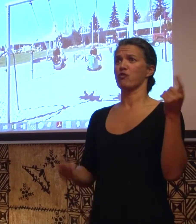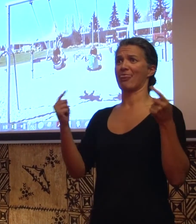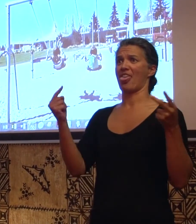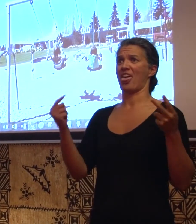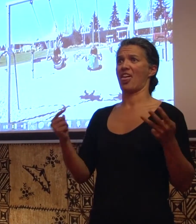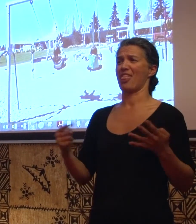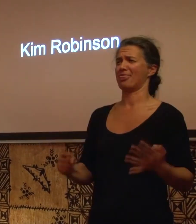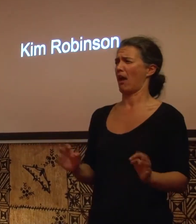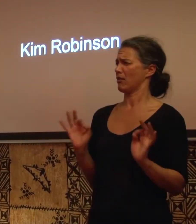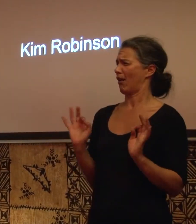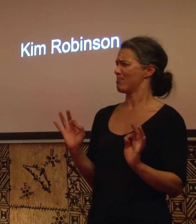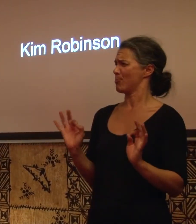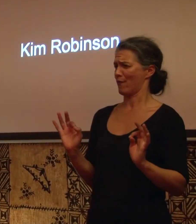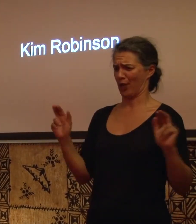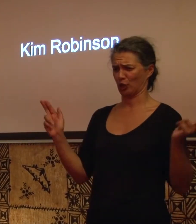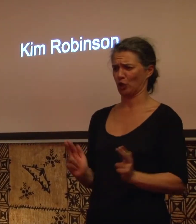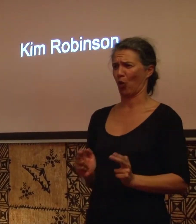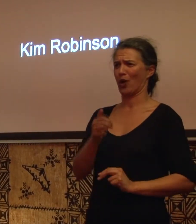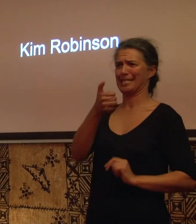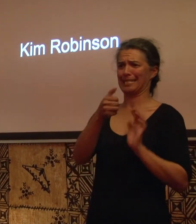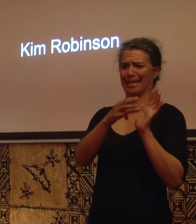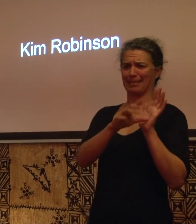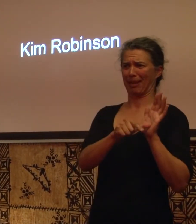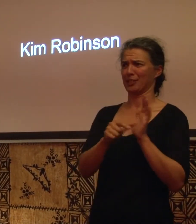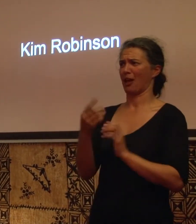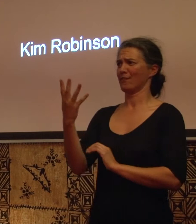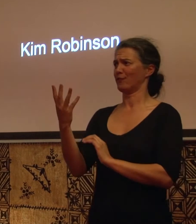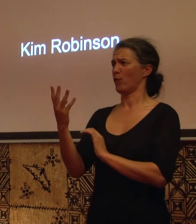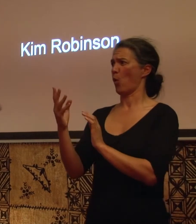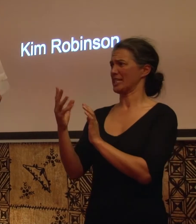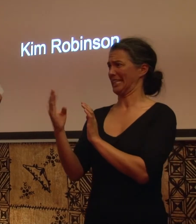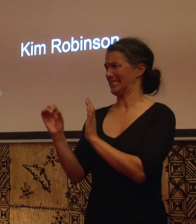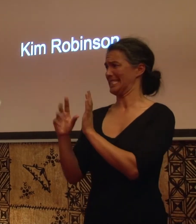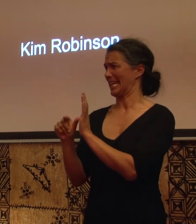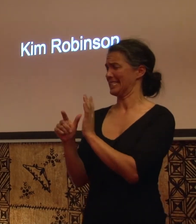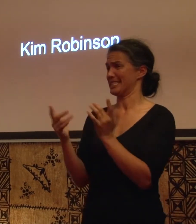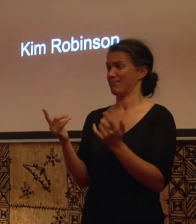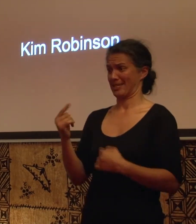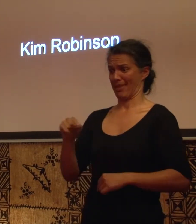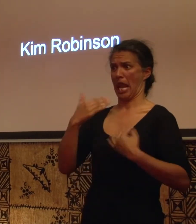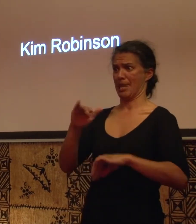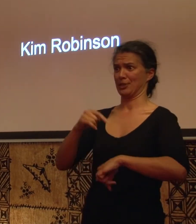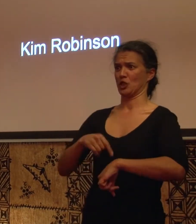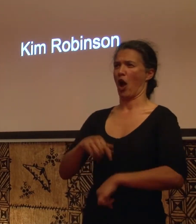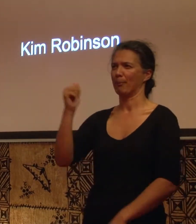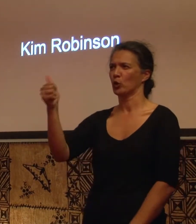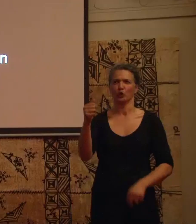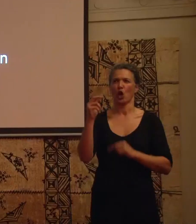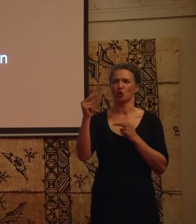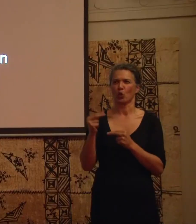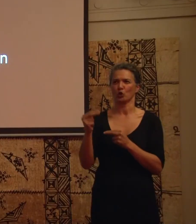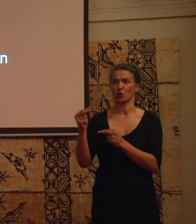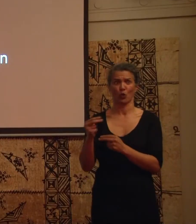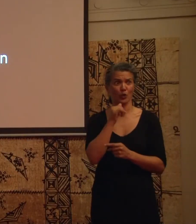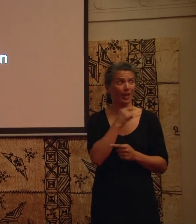stories in 6 minutes and 40 seconds. You know, some people can go on a bit about their life story, but here you're limited. And if you feel inspired to do